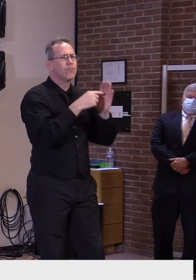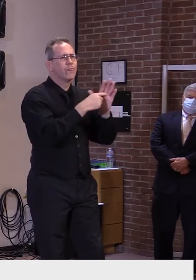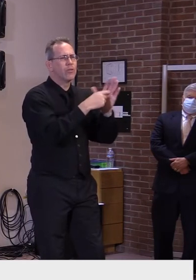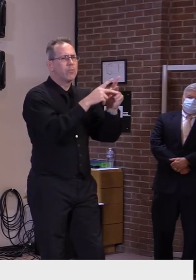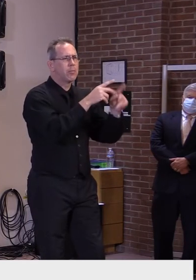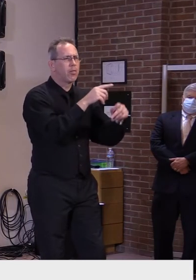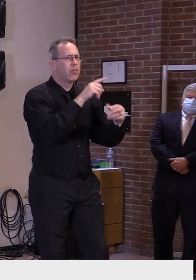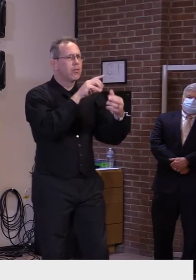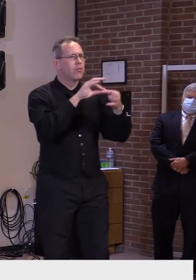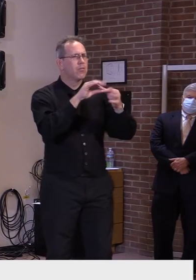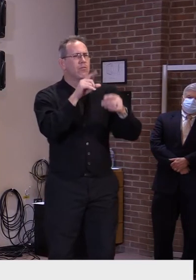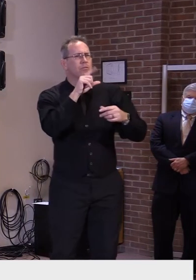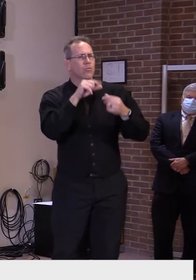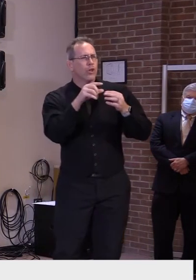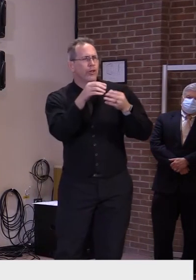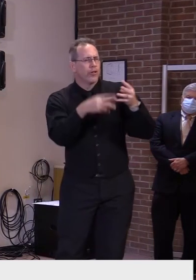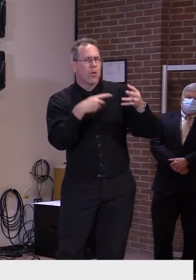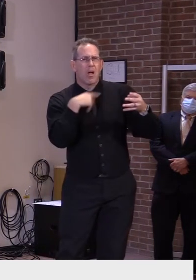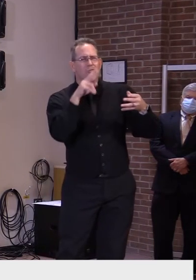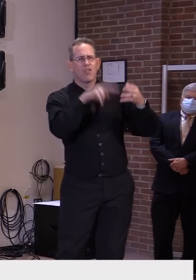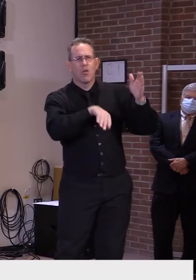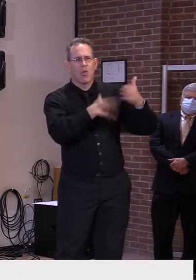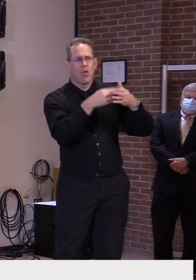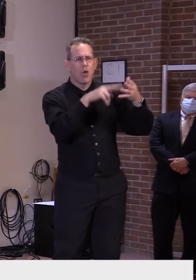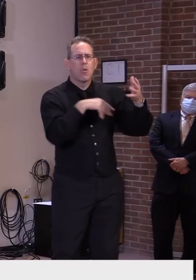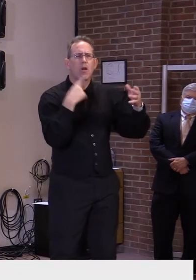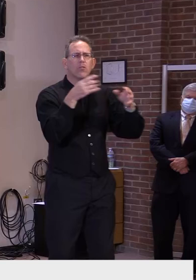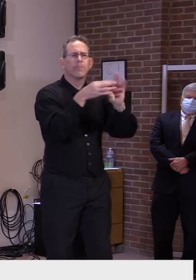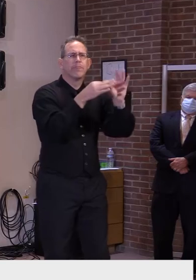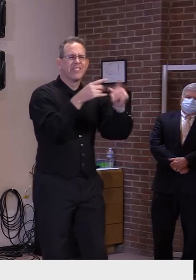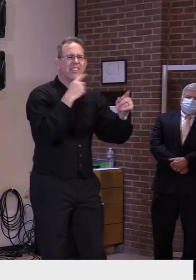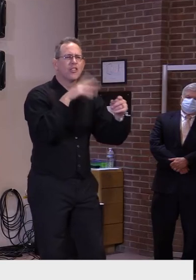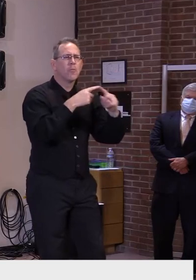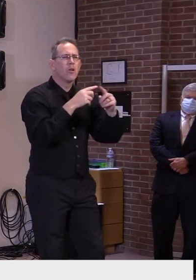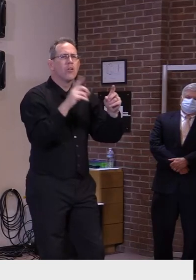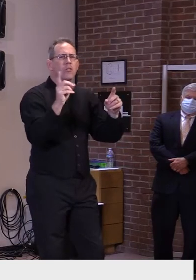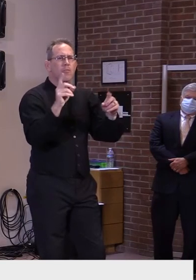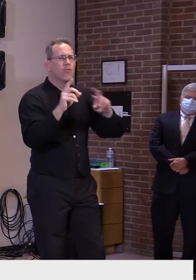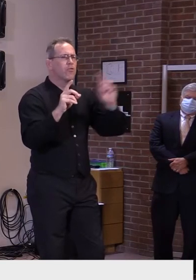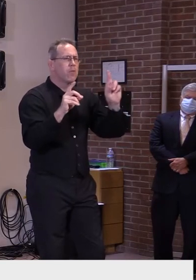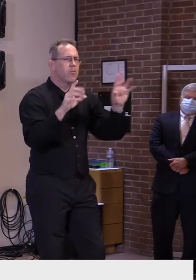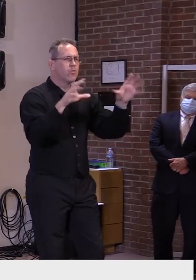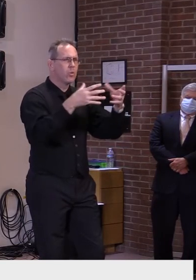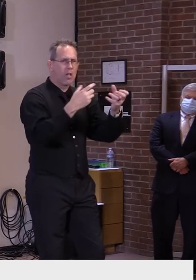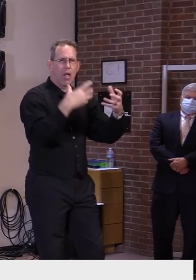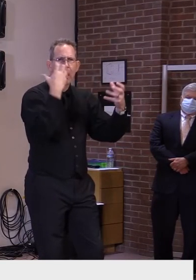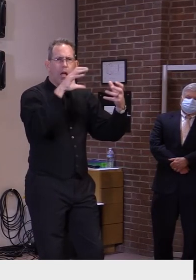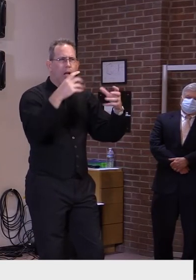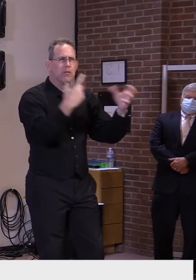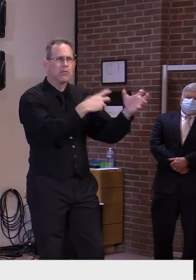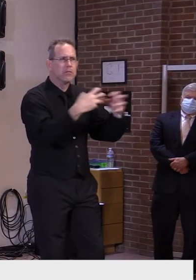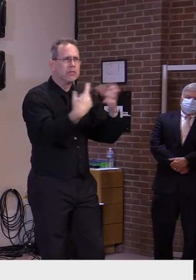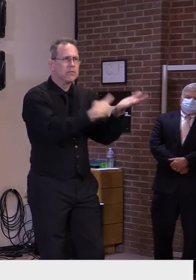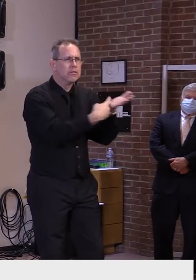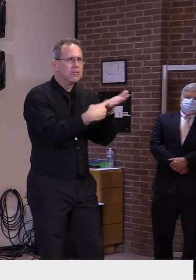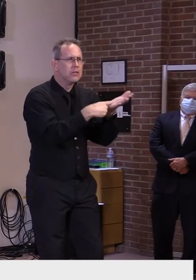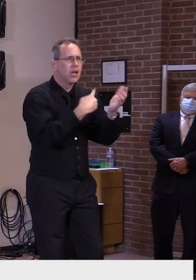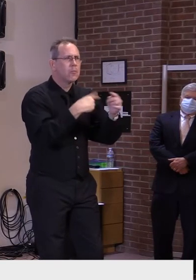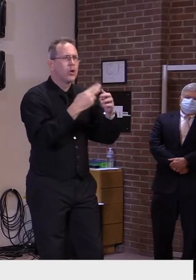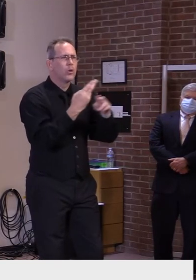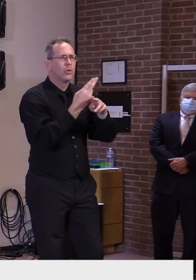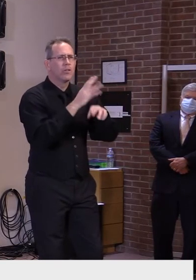work because we care about our town. Sometimes we have very heated conversations about how best to use our limited resources to best help our